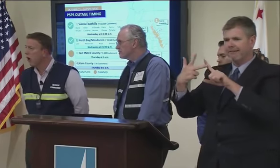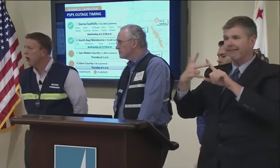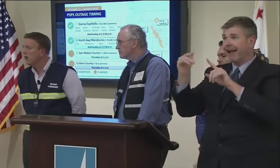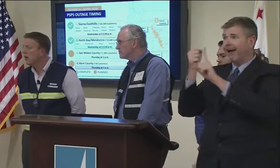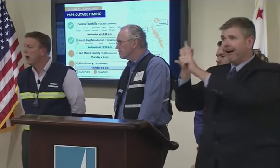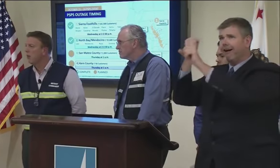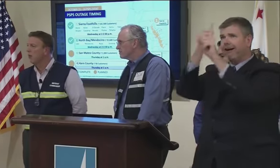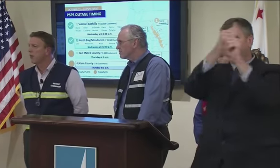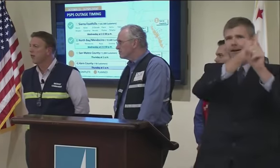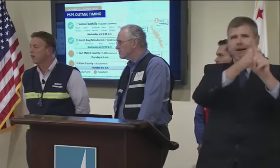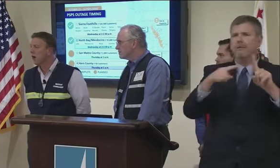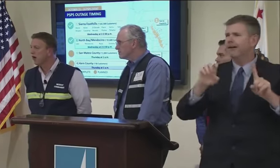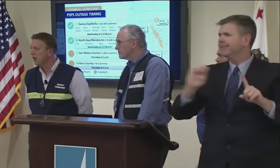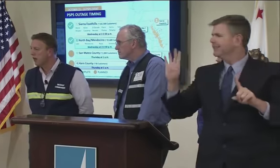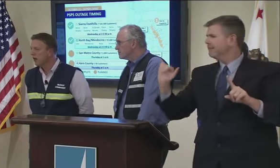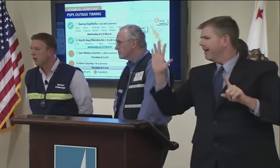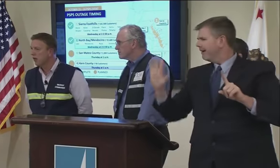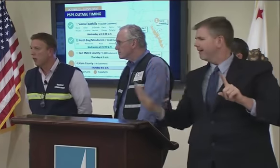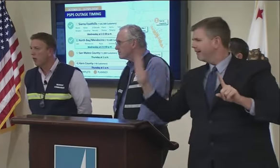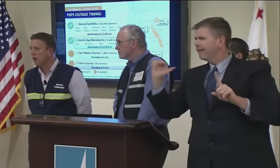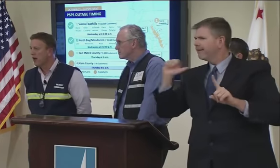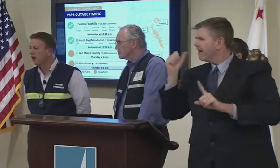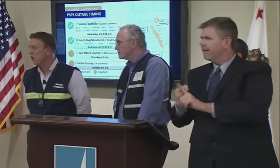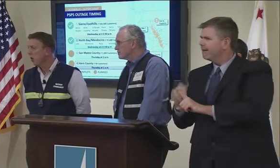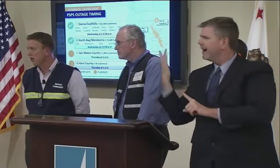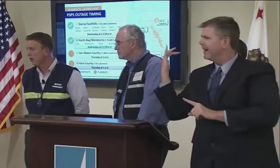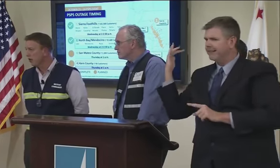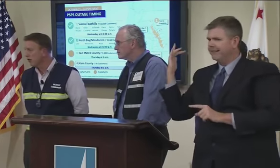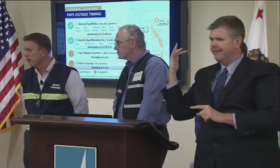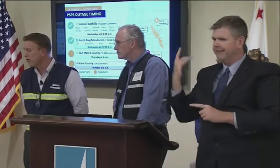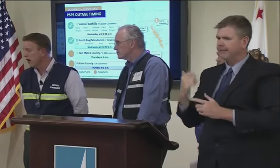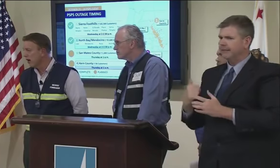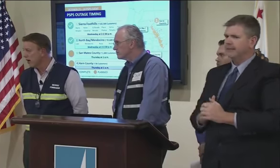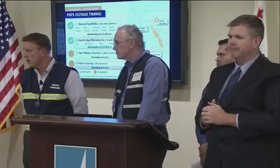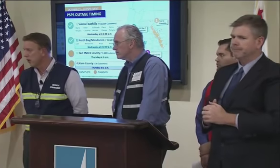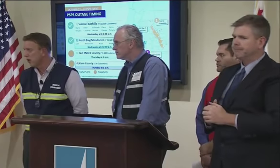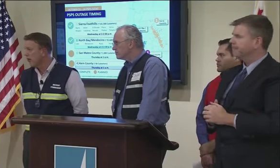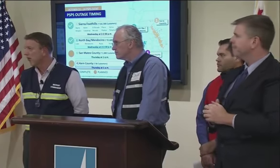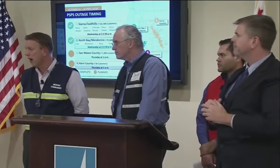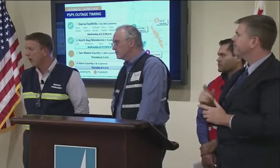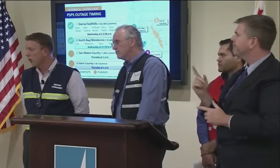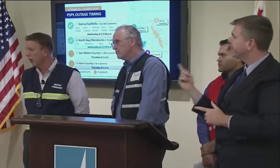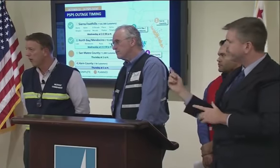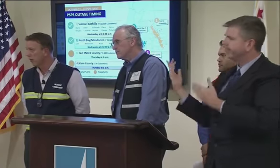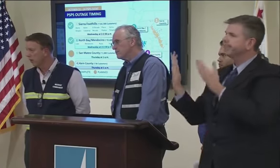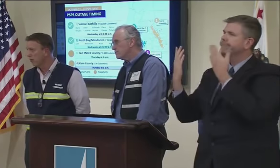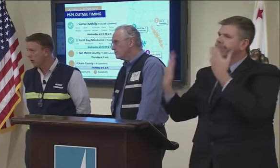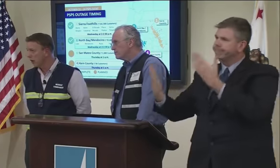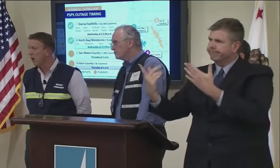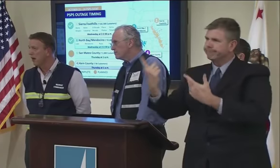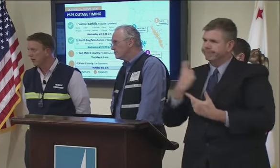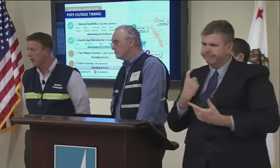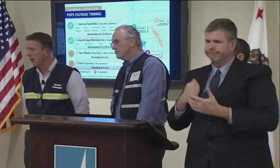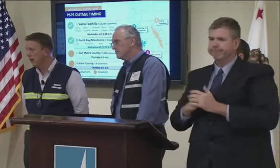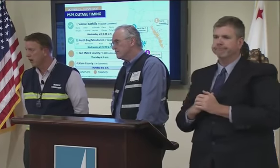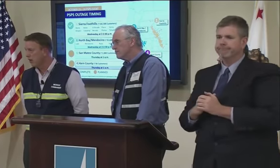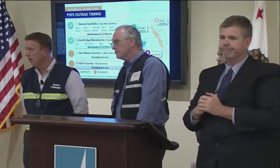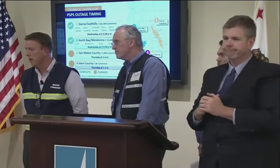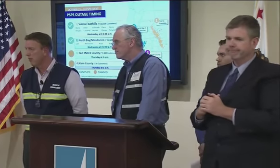good point. Thanks for raising it. So the National Weather Service has issued a red flag warning for, you know, many